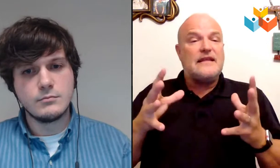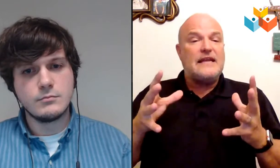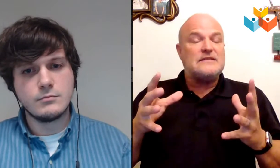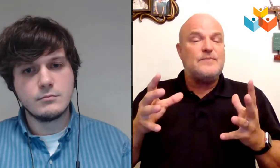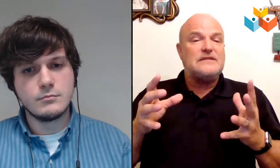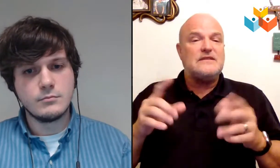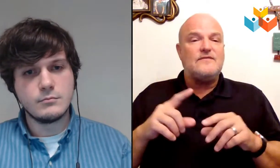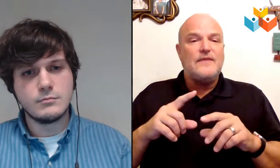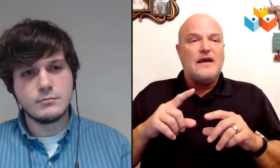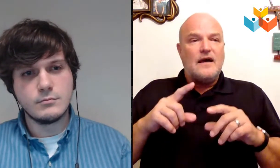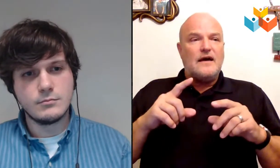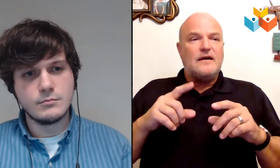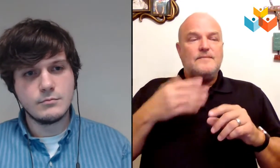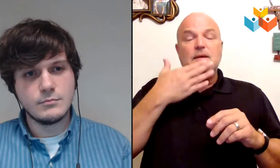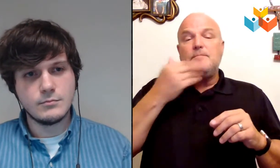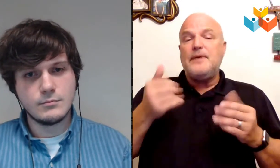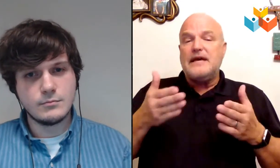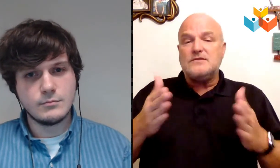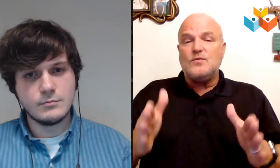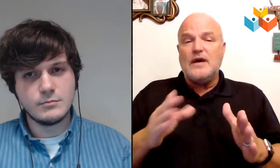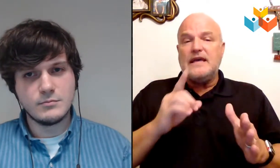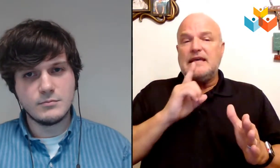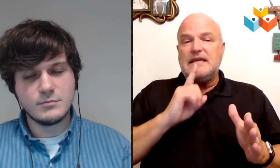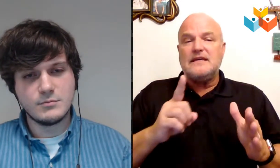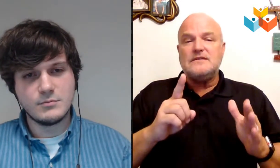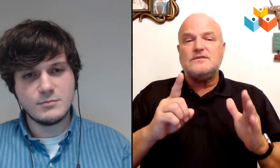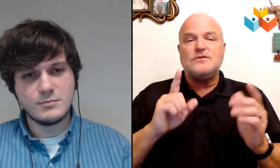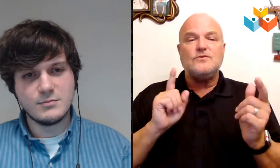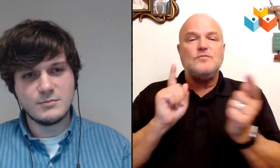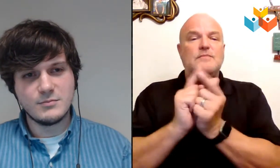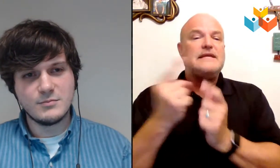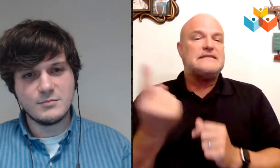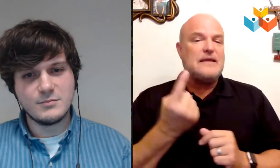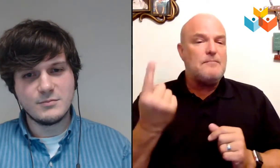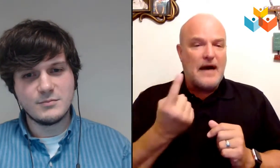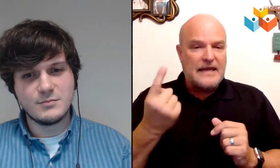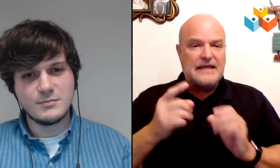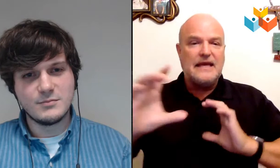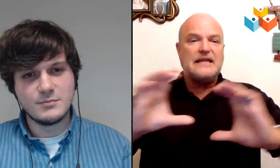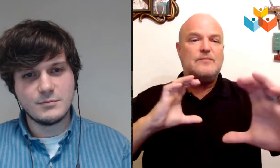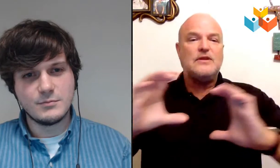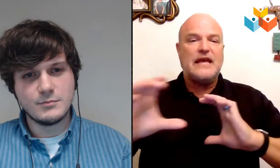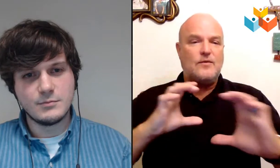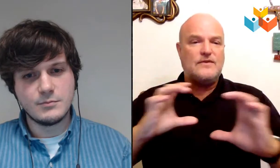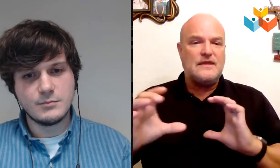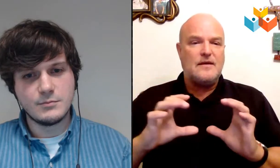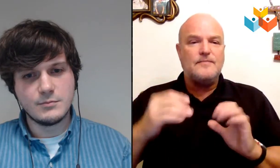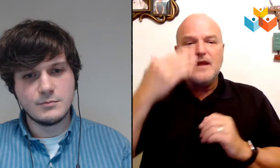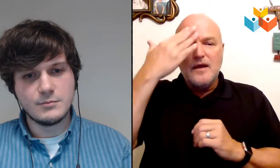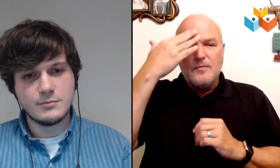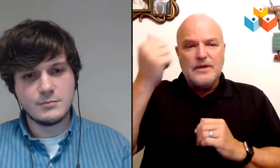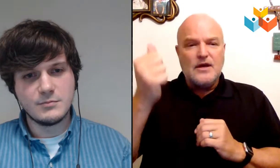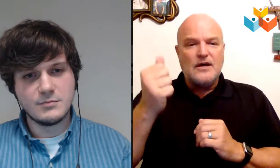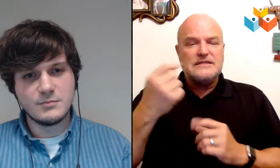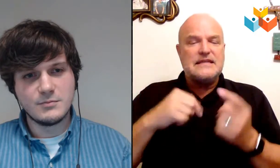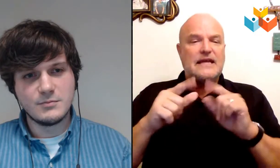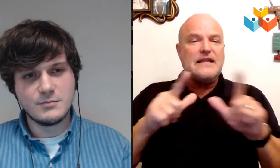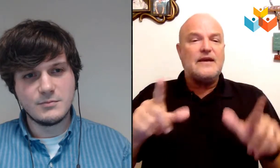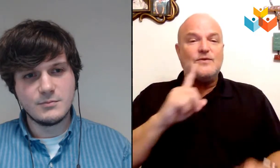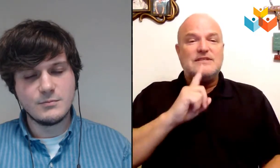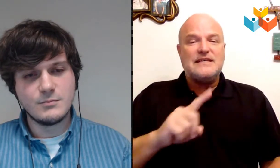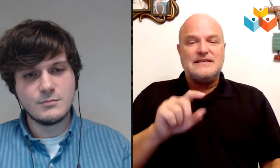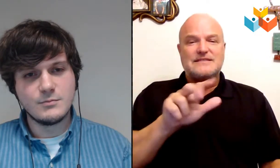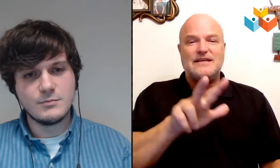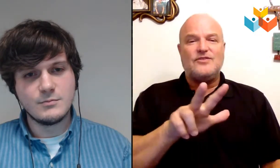not that expensive. The best way is to meet somebody and communicate with them, because